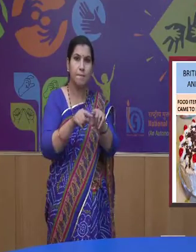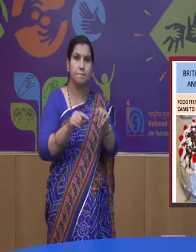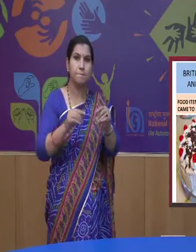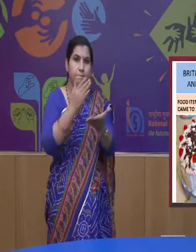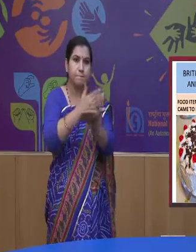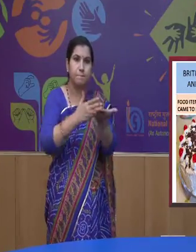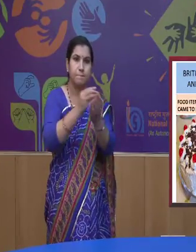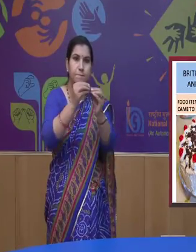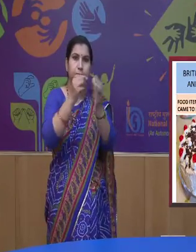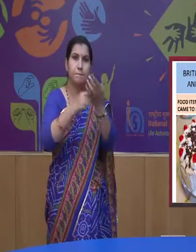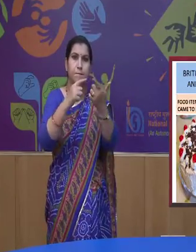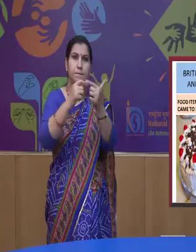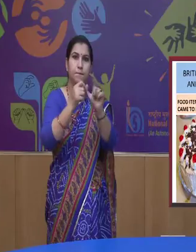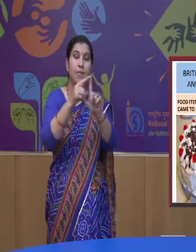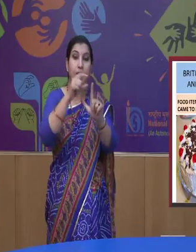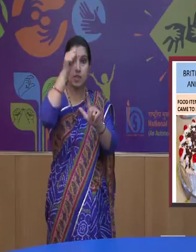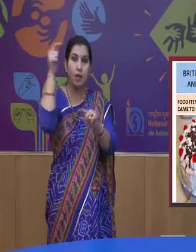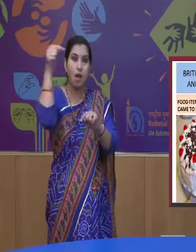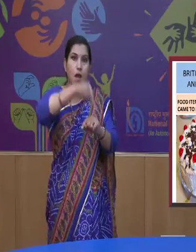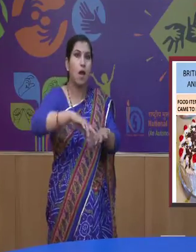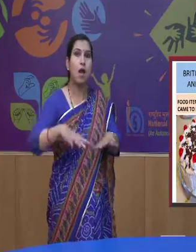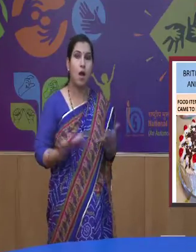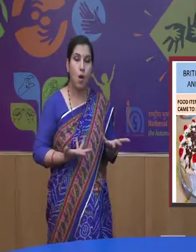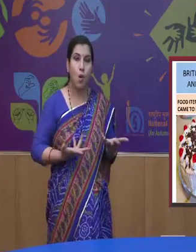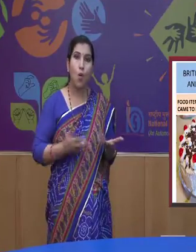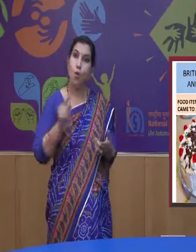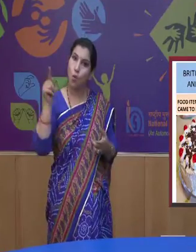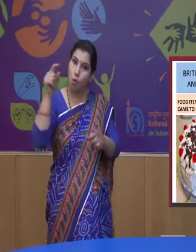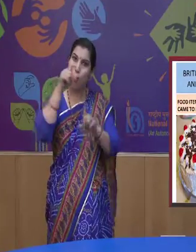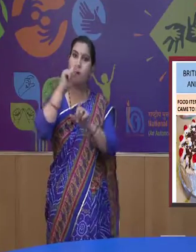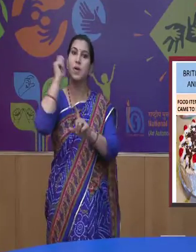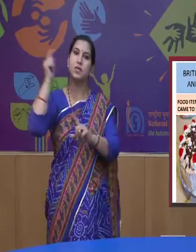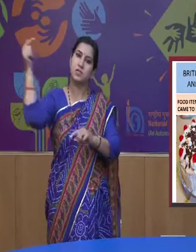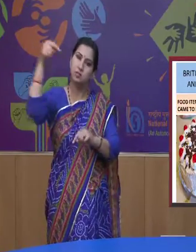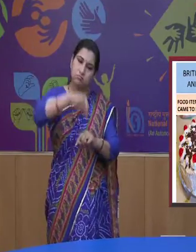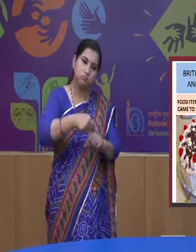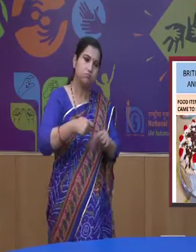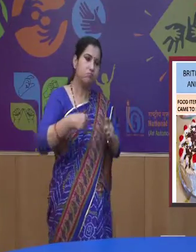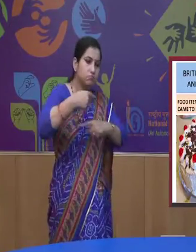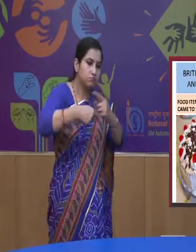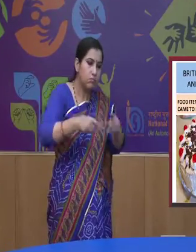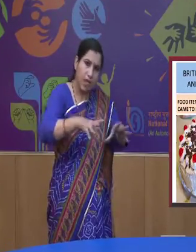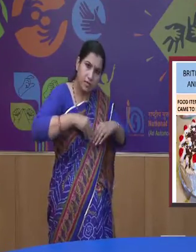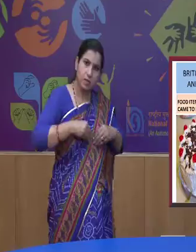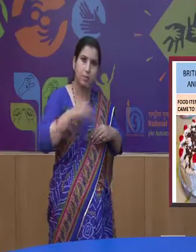bread came to India with this British rule?